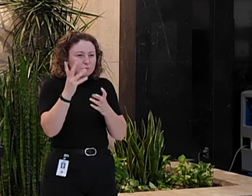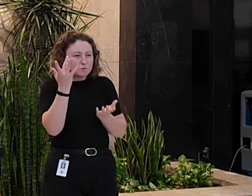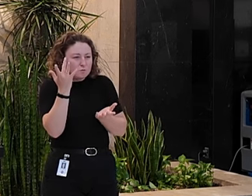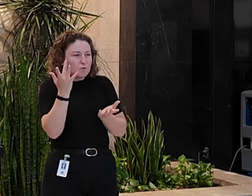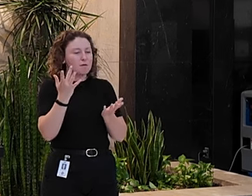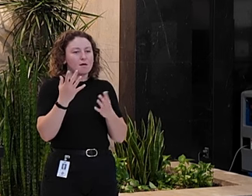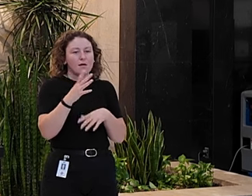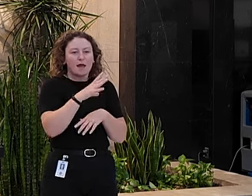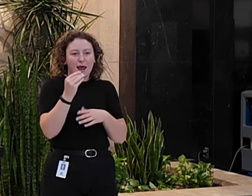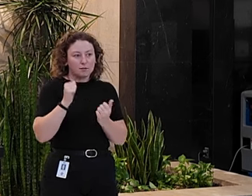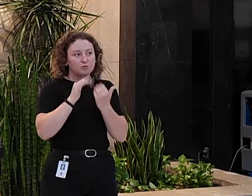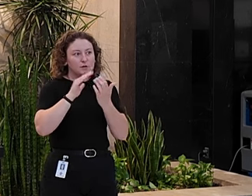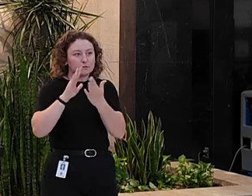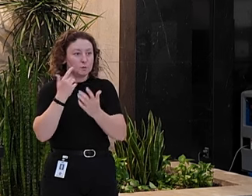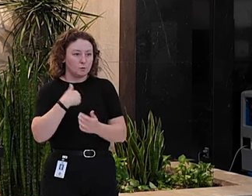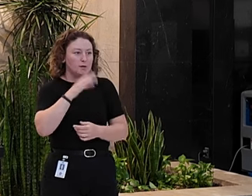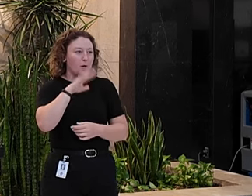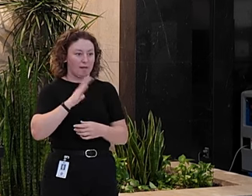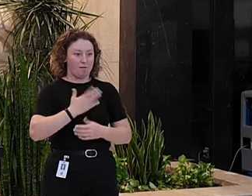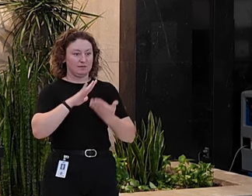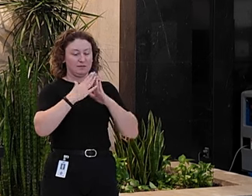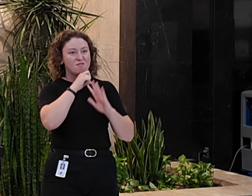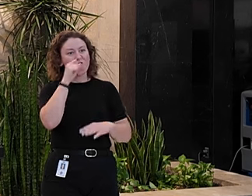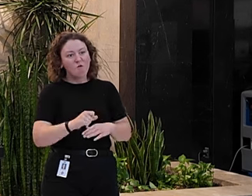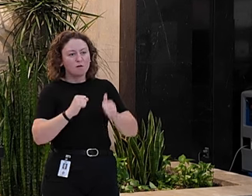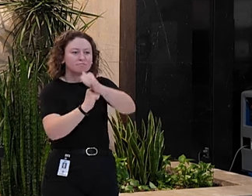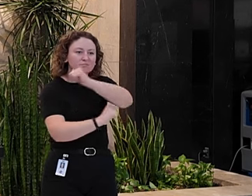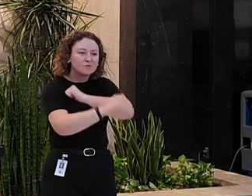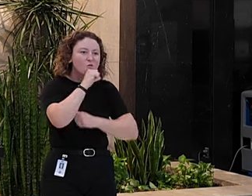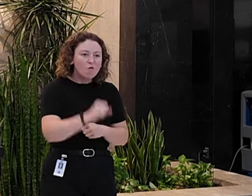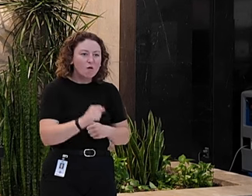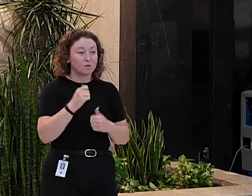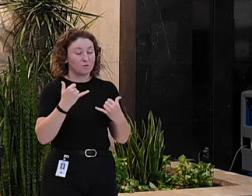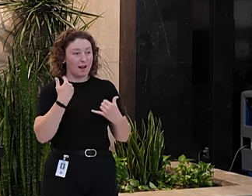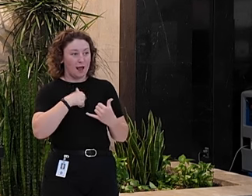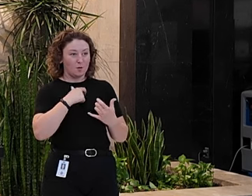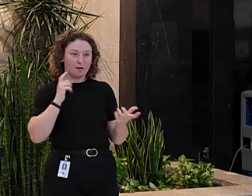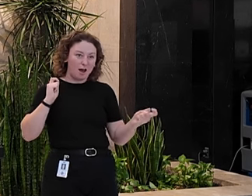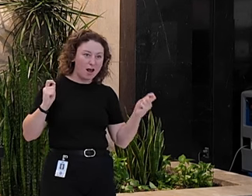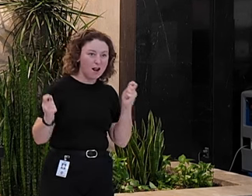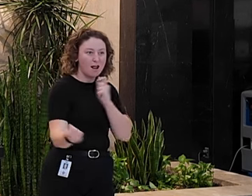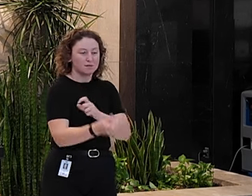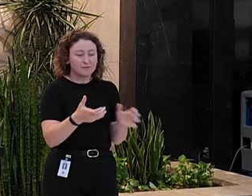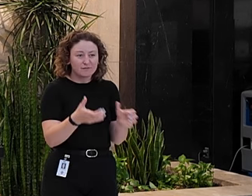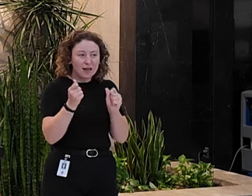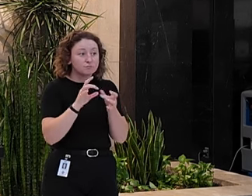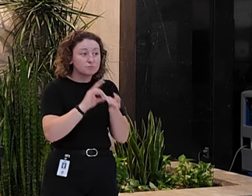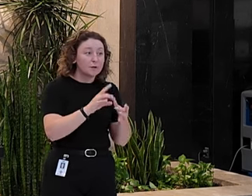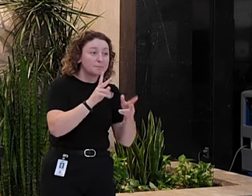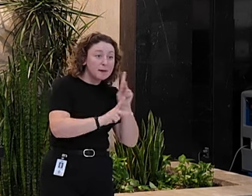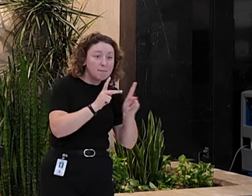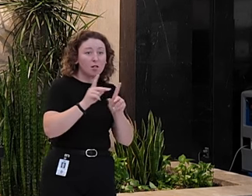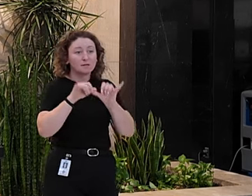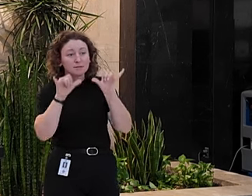know that we are an old city with old infrastructure and that we are going through a period of pretty rapid change in terms of people, in terms of